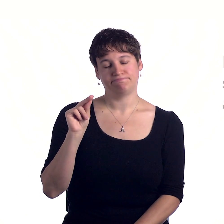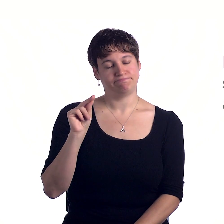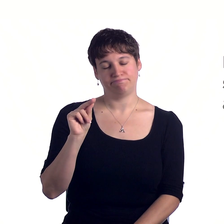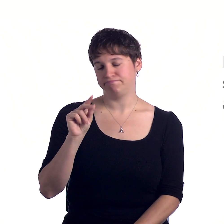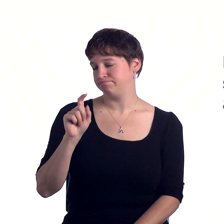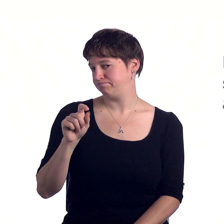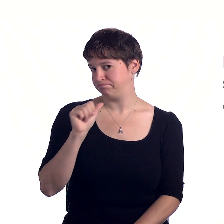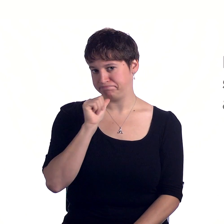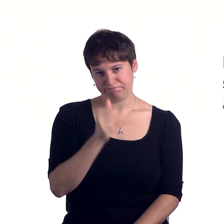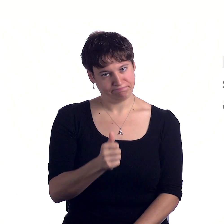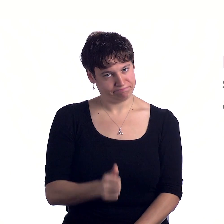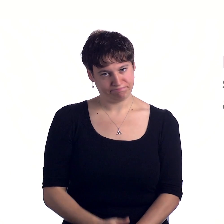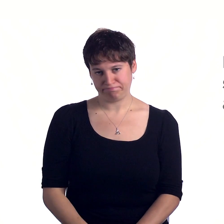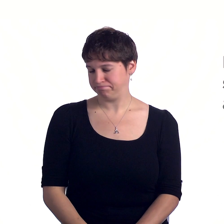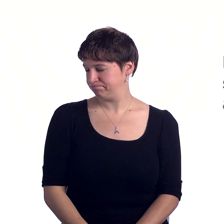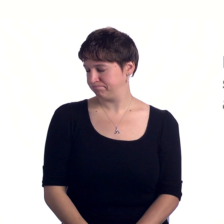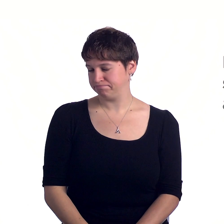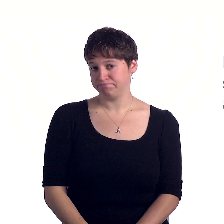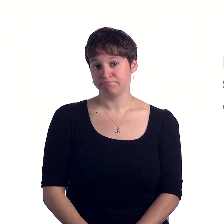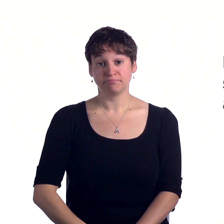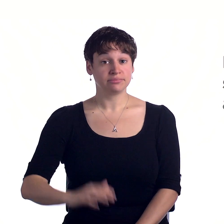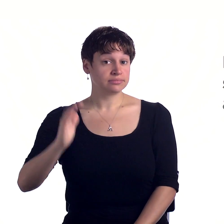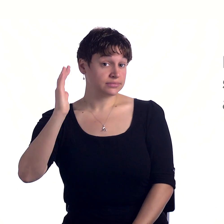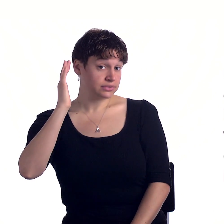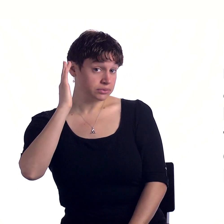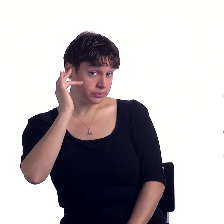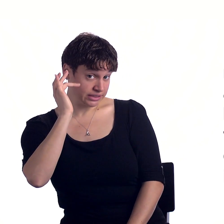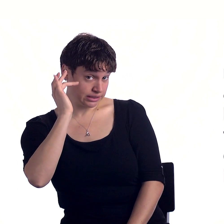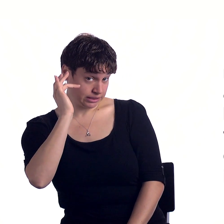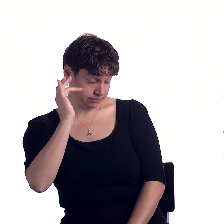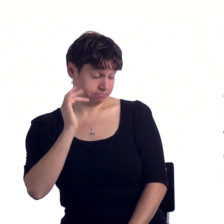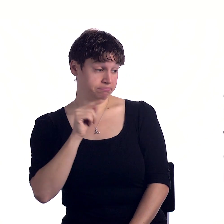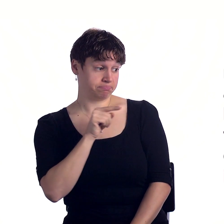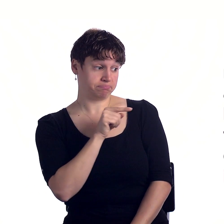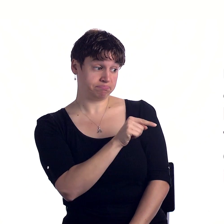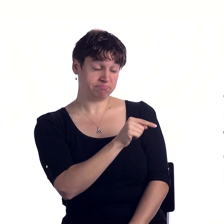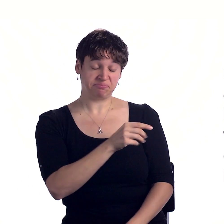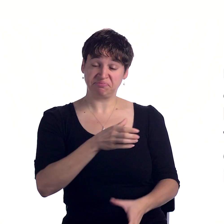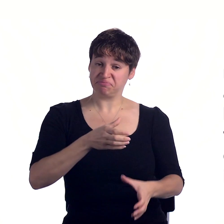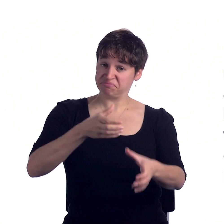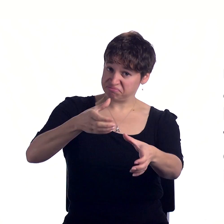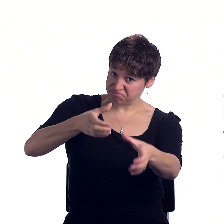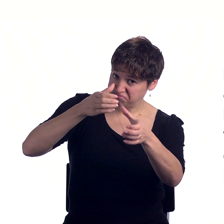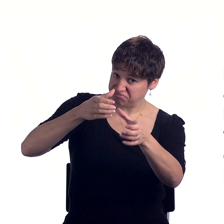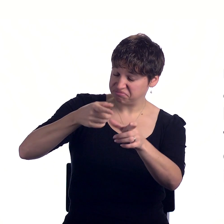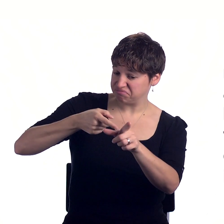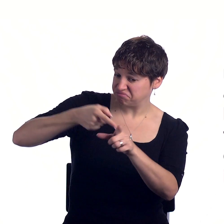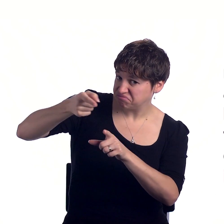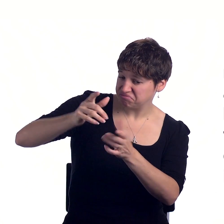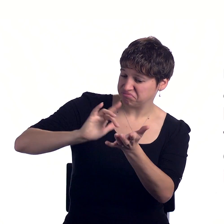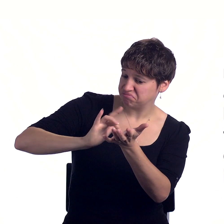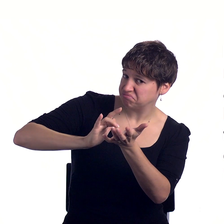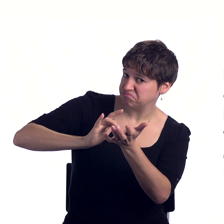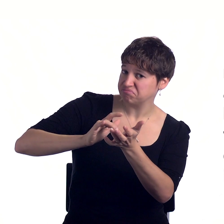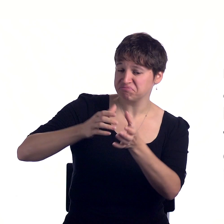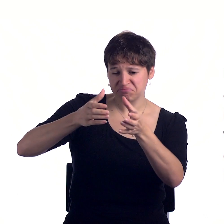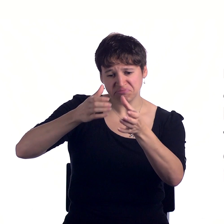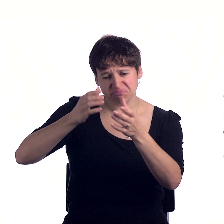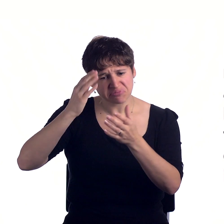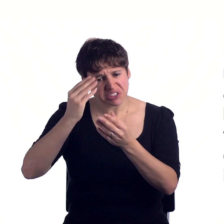Family and friends should not be used as interpreters. Family and friends may be unreliable as interpreters because they tend to